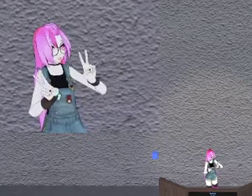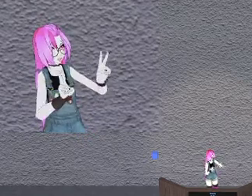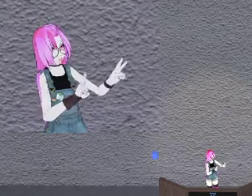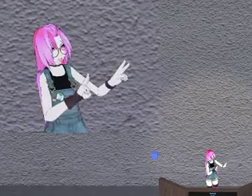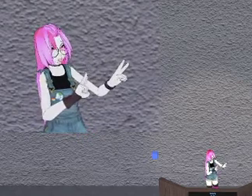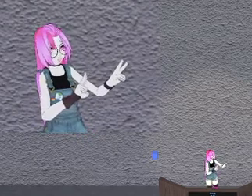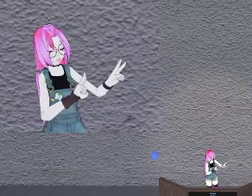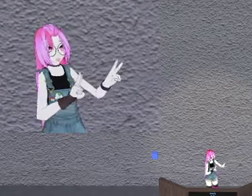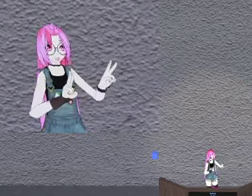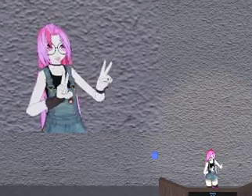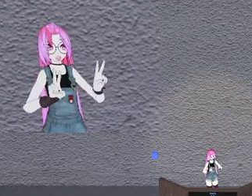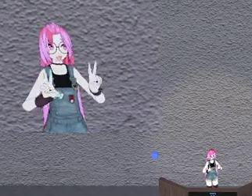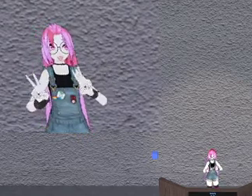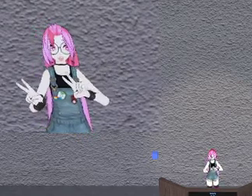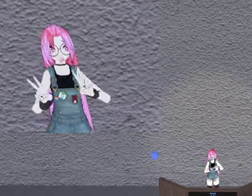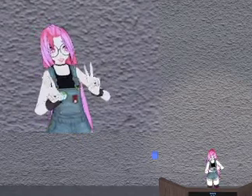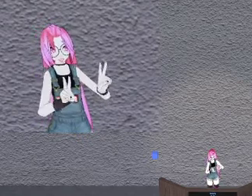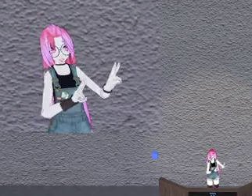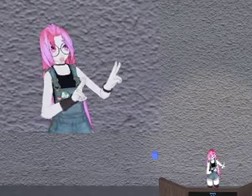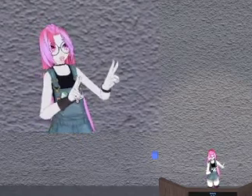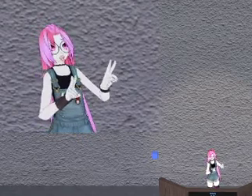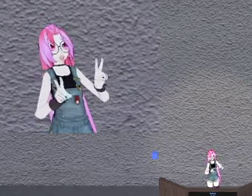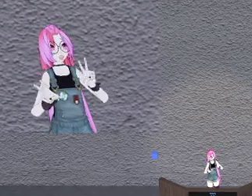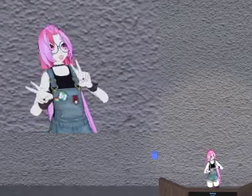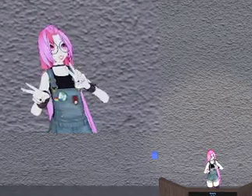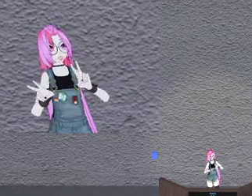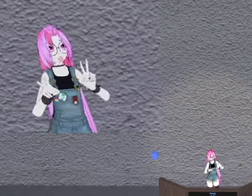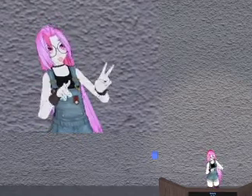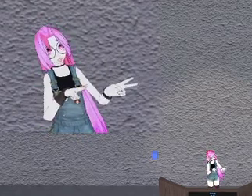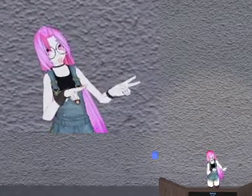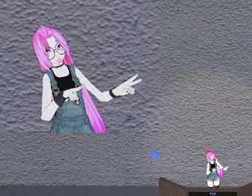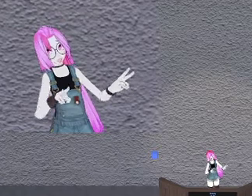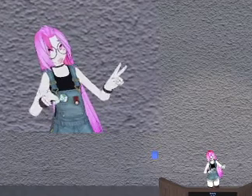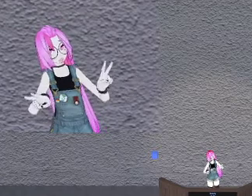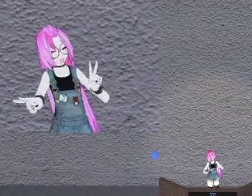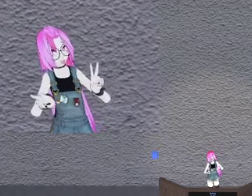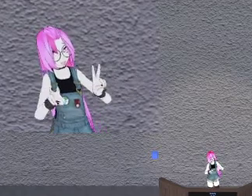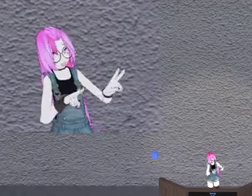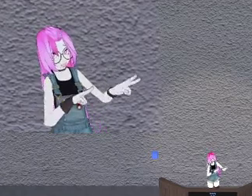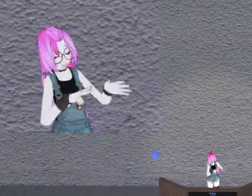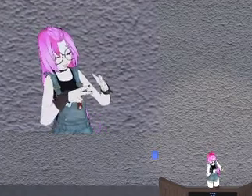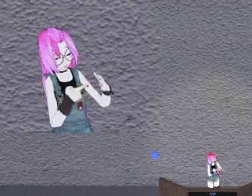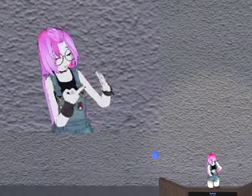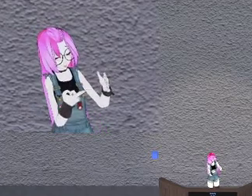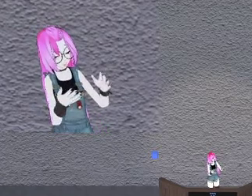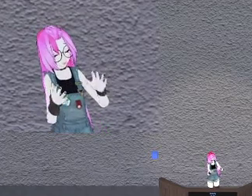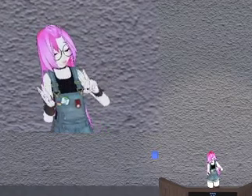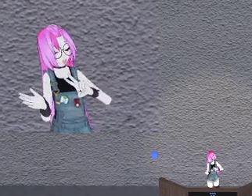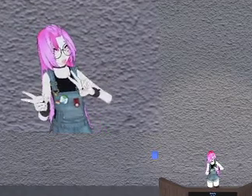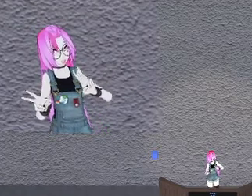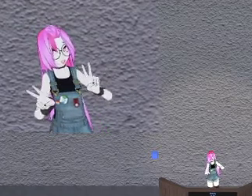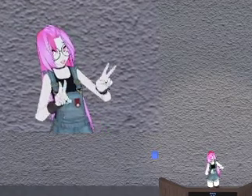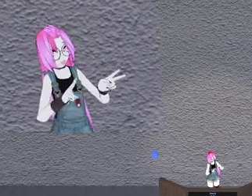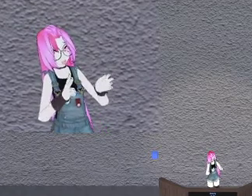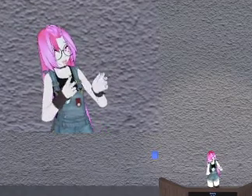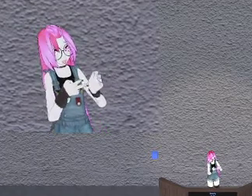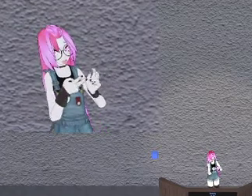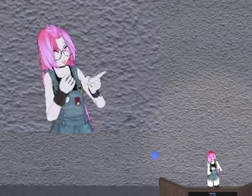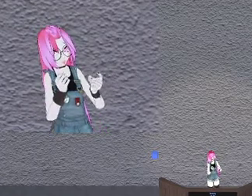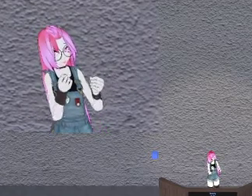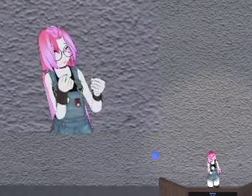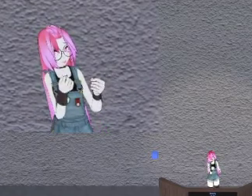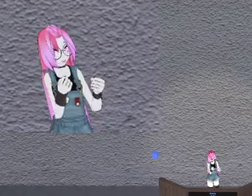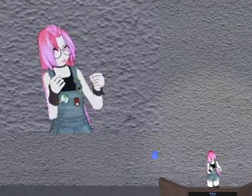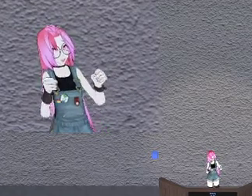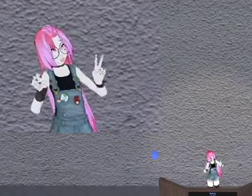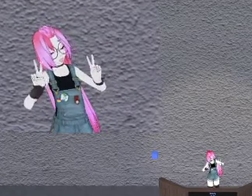ready. Ready to go. I think of this as more like starting something. Like, are you ready to start? Are you ready to get in the